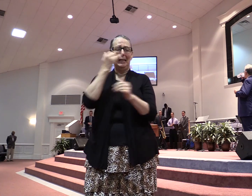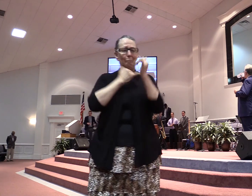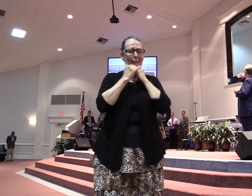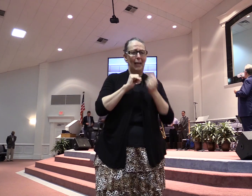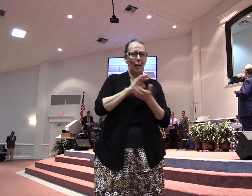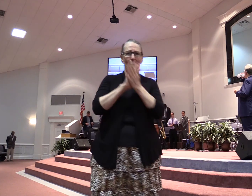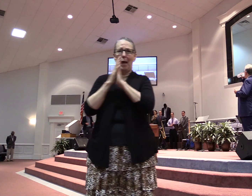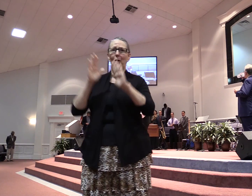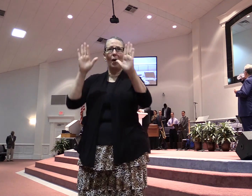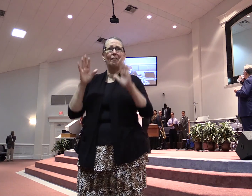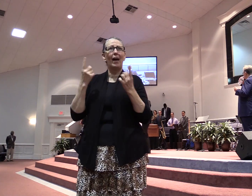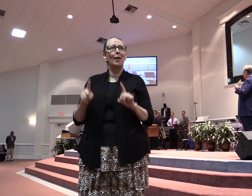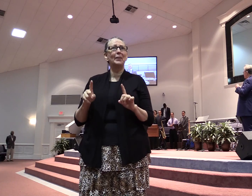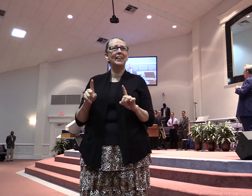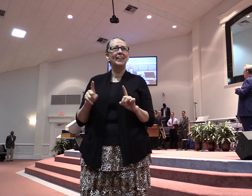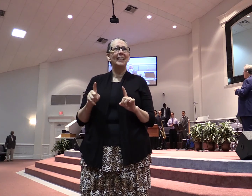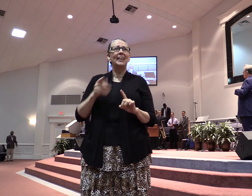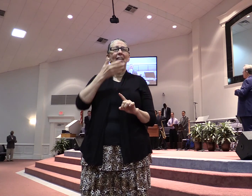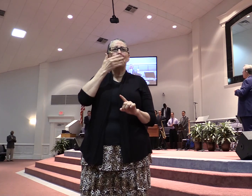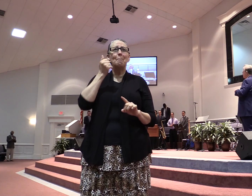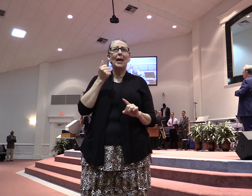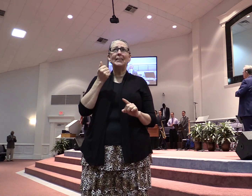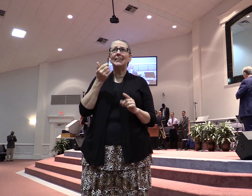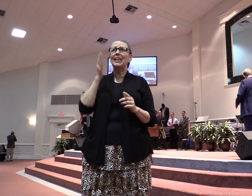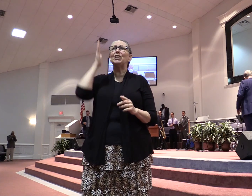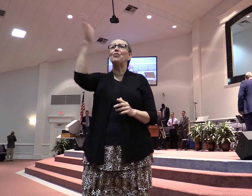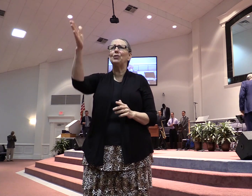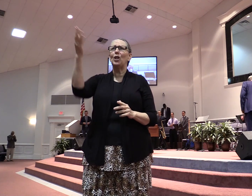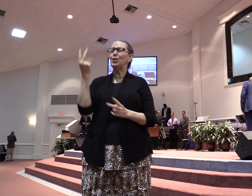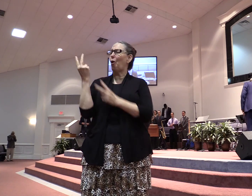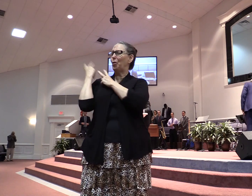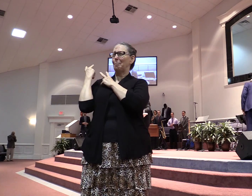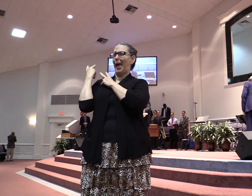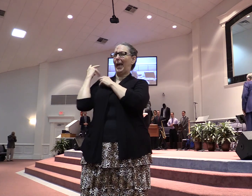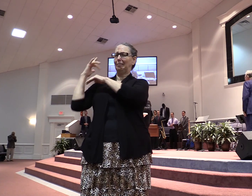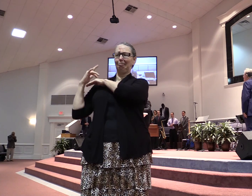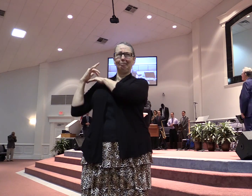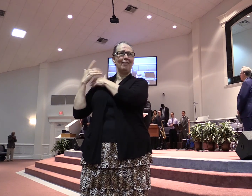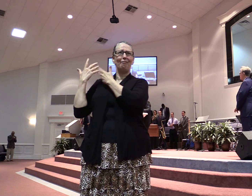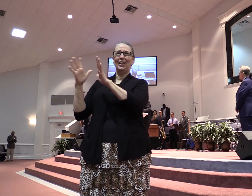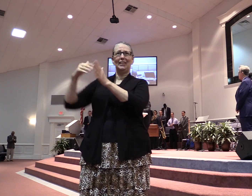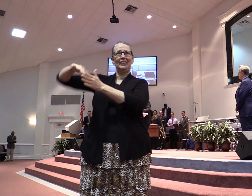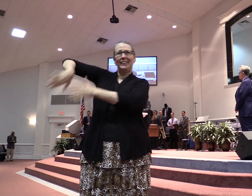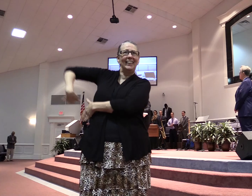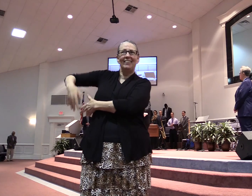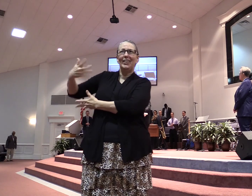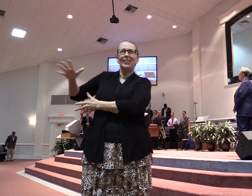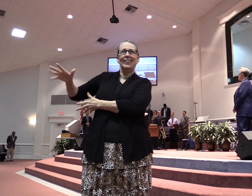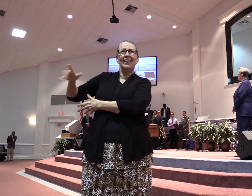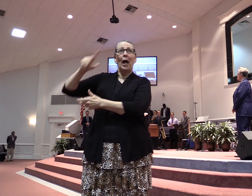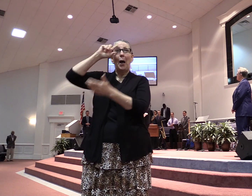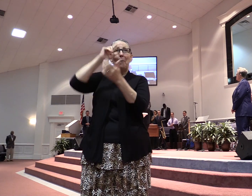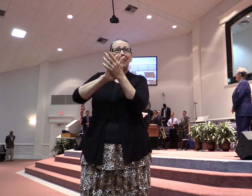make them miraculous, that the best lies in front of you and not behind. If you believe